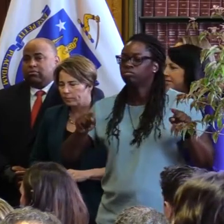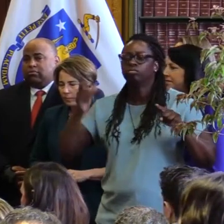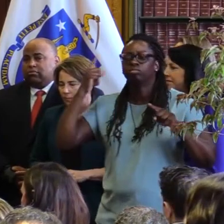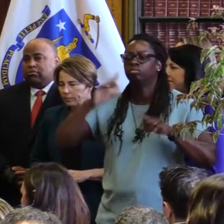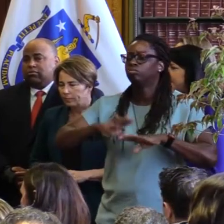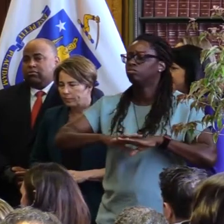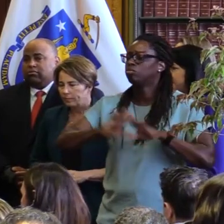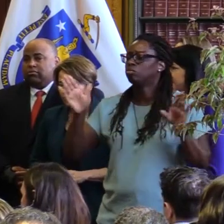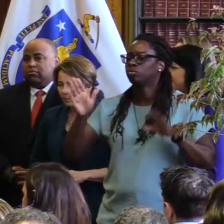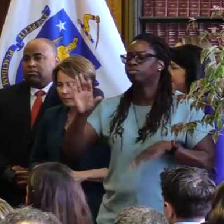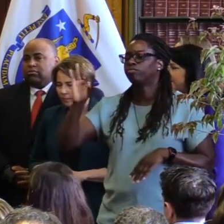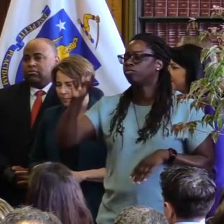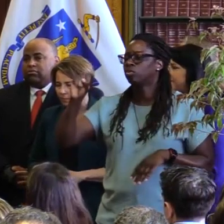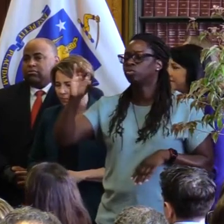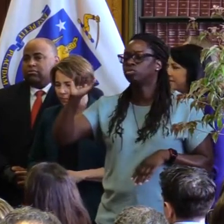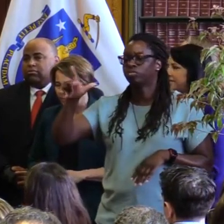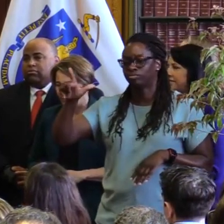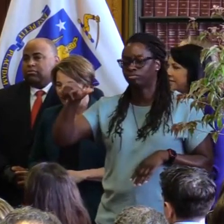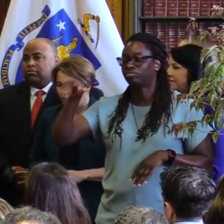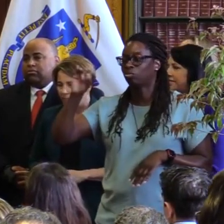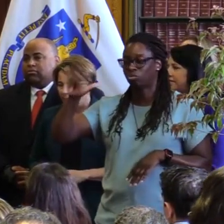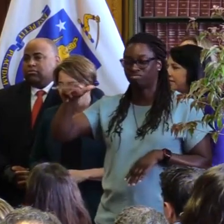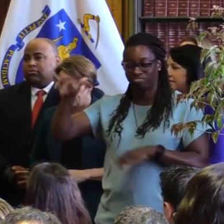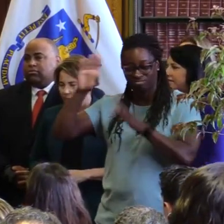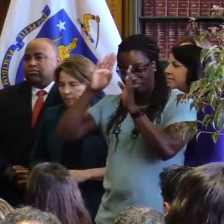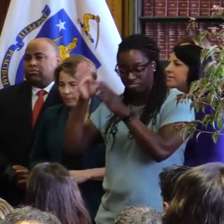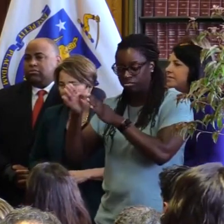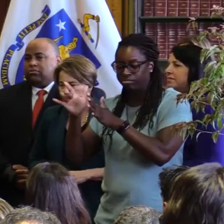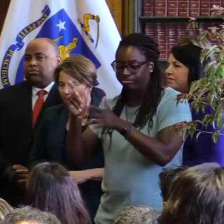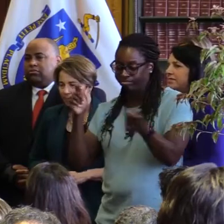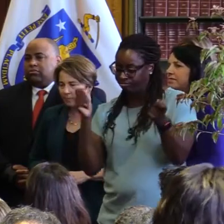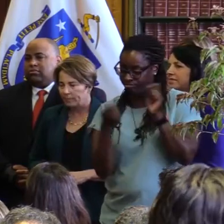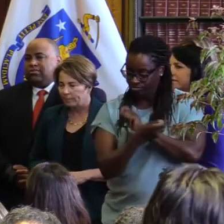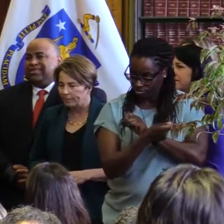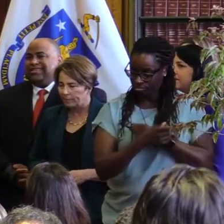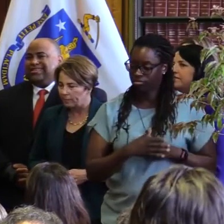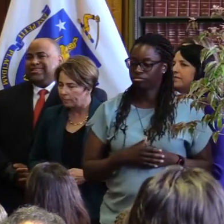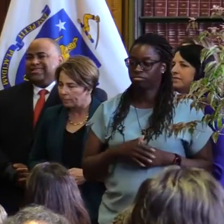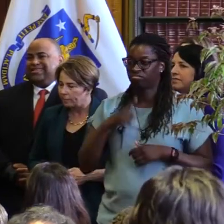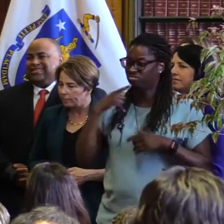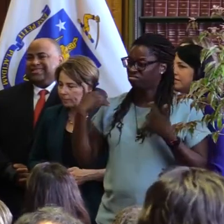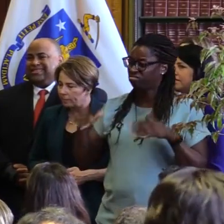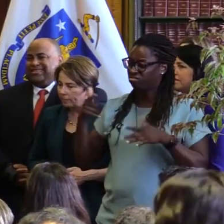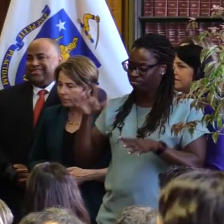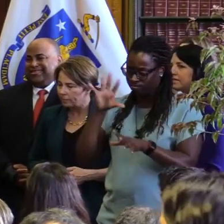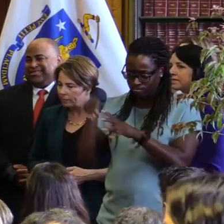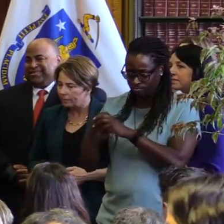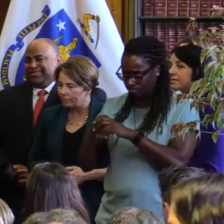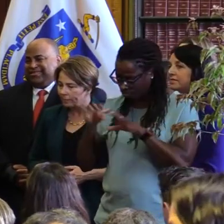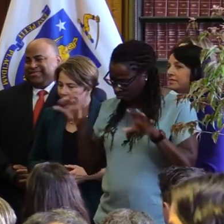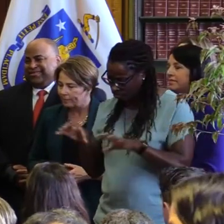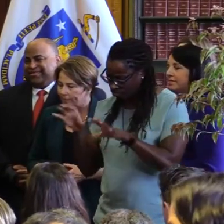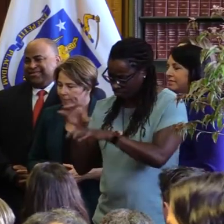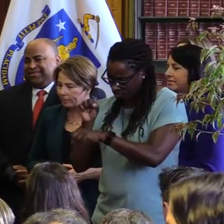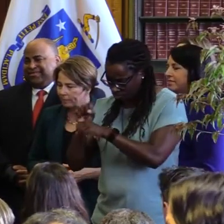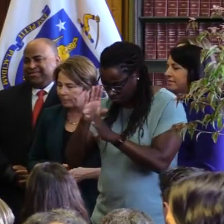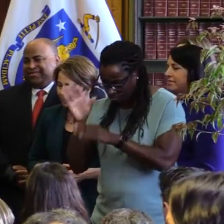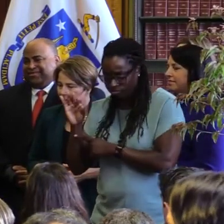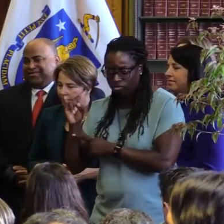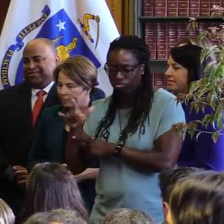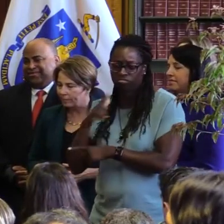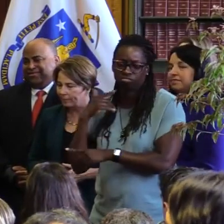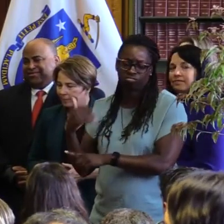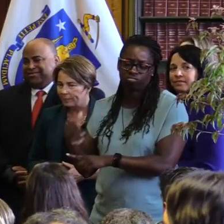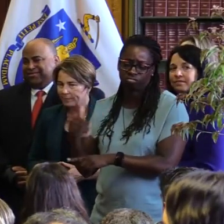the leadership of the House and Chairman Roy, so I give everybody credit here. As proud as we are of that accomplishment,